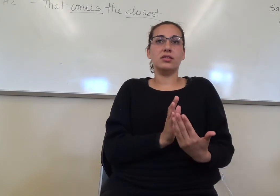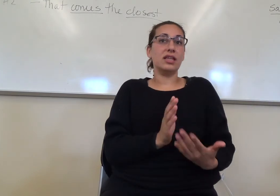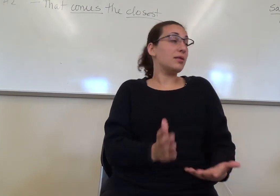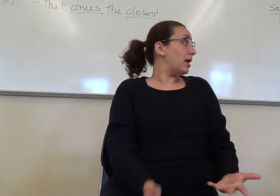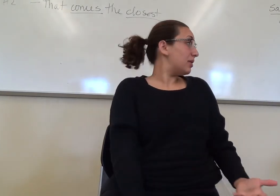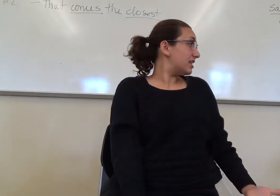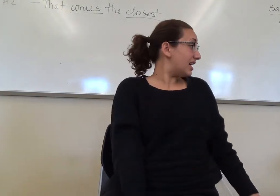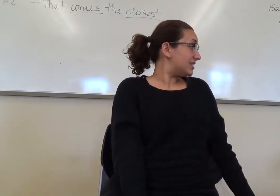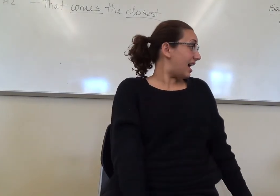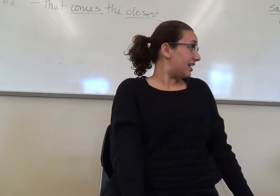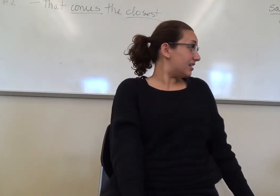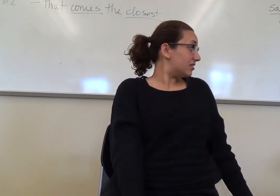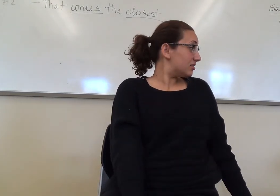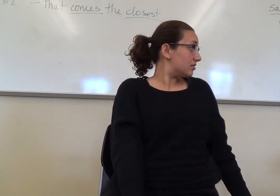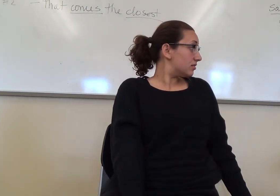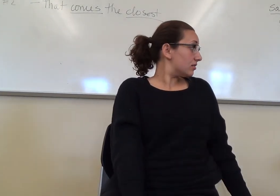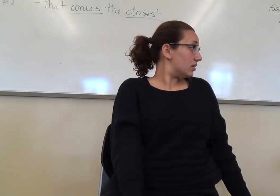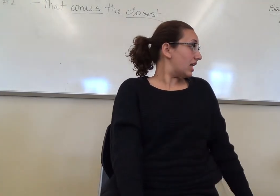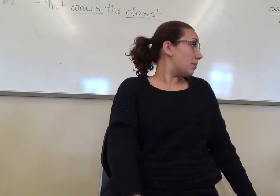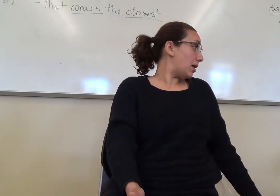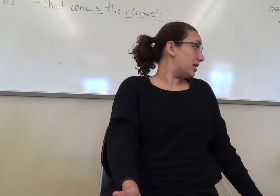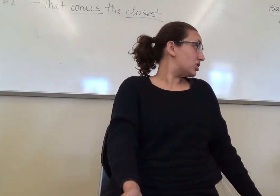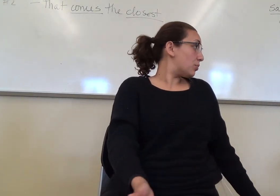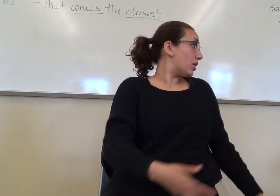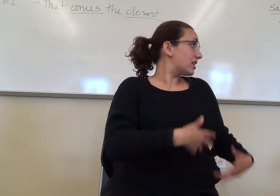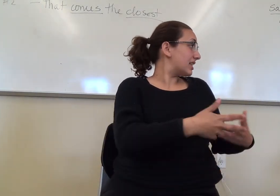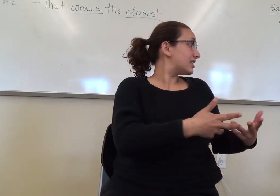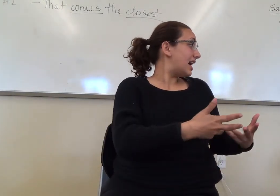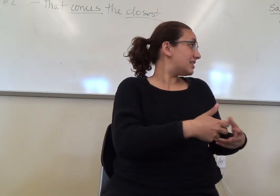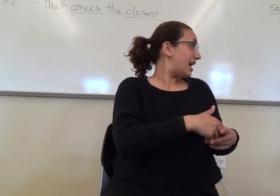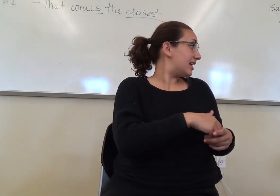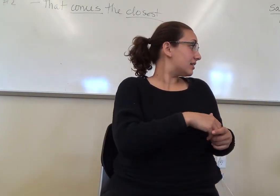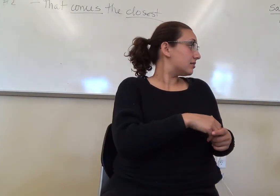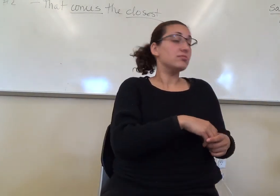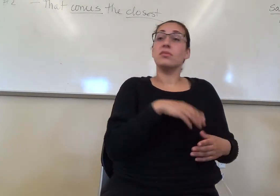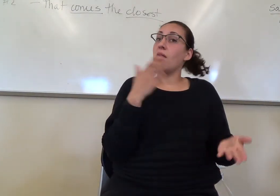Like maybe the Titanic? Like maybe a shipwreck like the Titanic? Yeah.